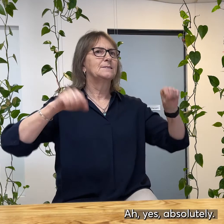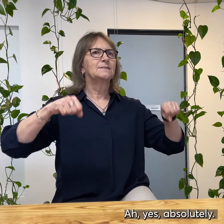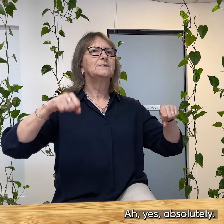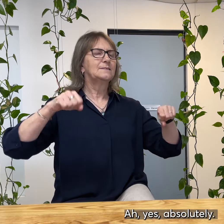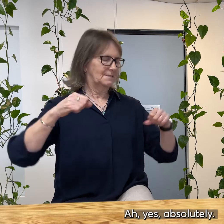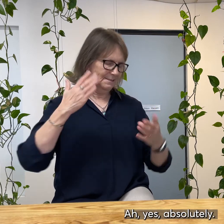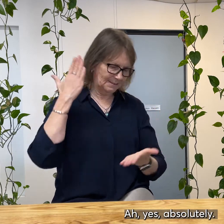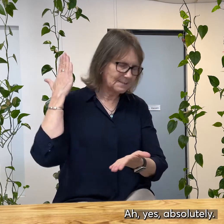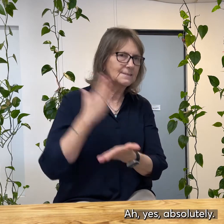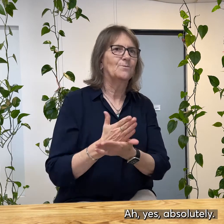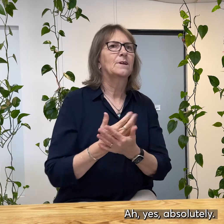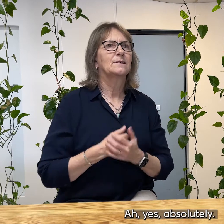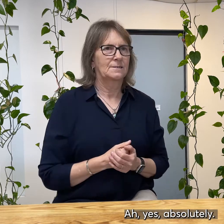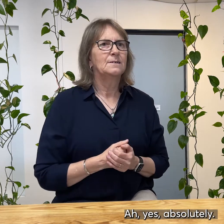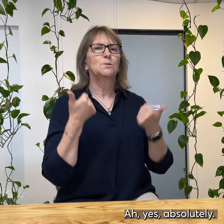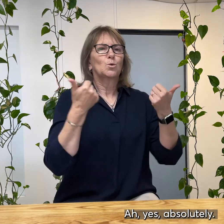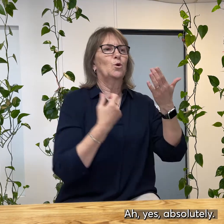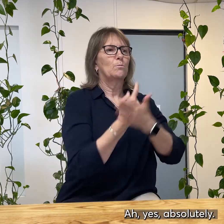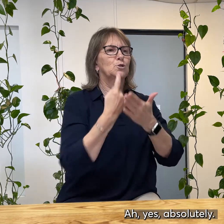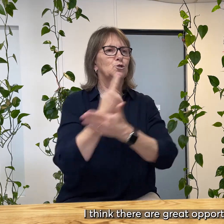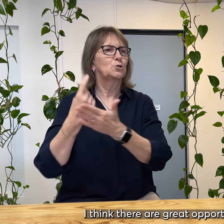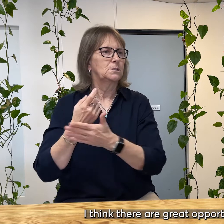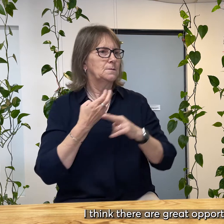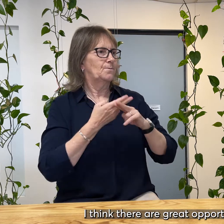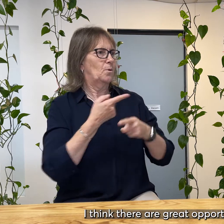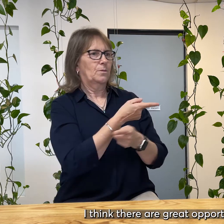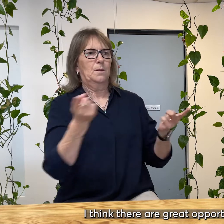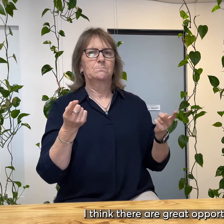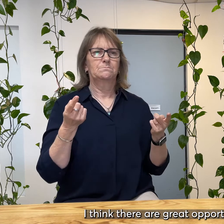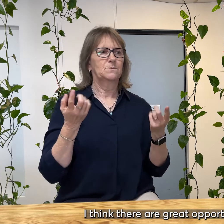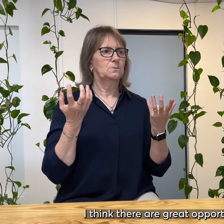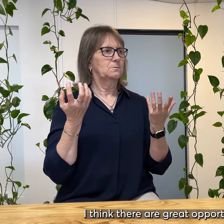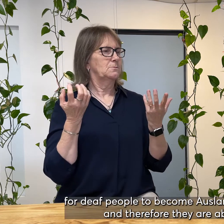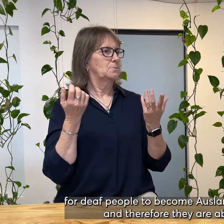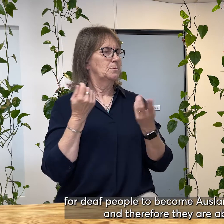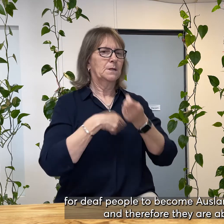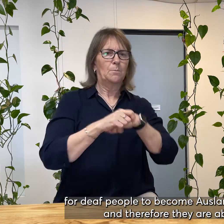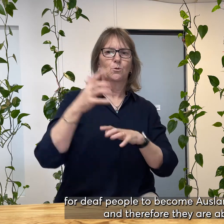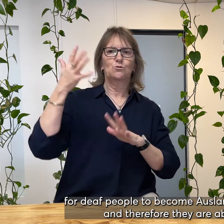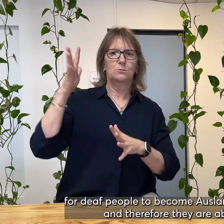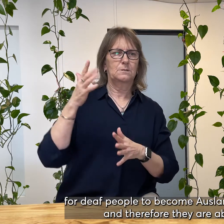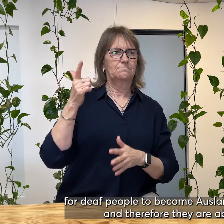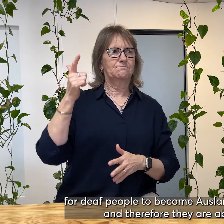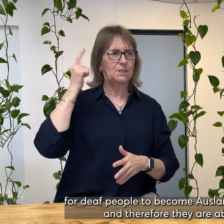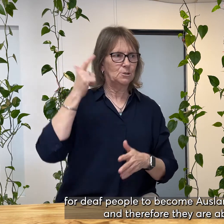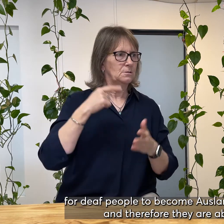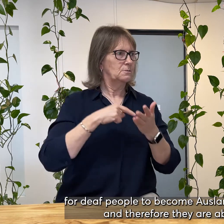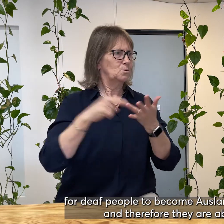Oh yes, absolutely. I think there's great opportunities for deaf people to become Auslan